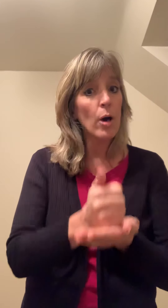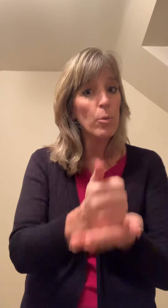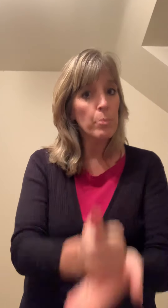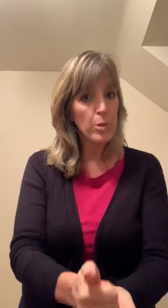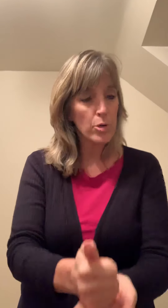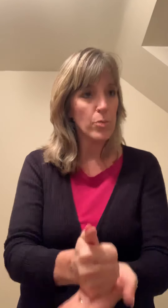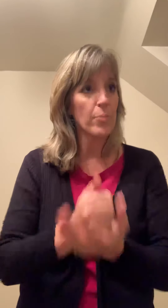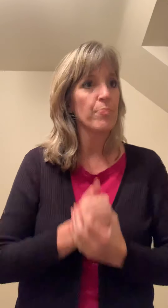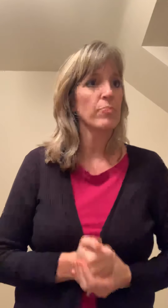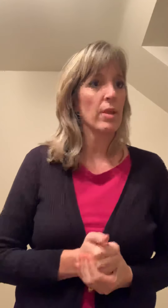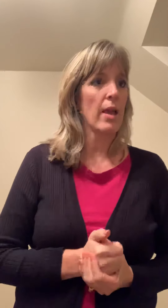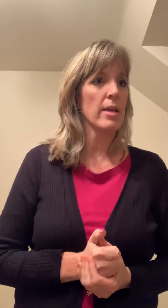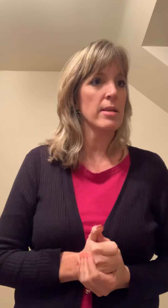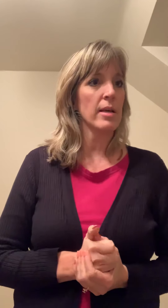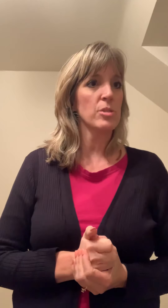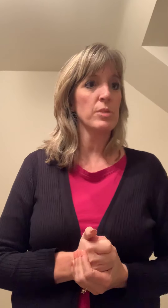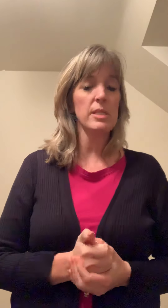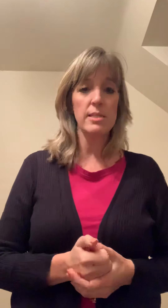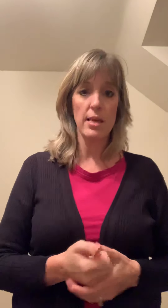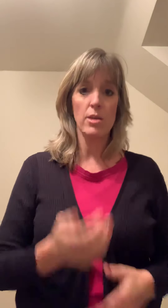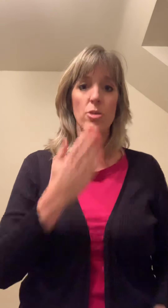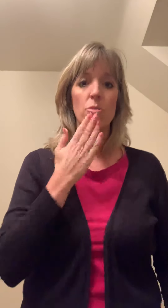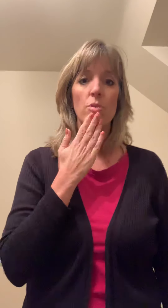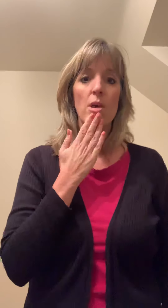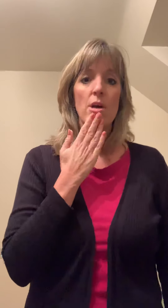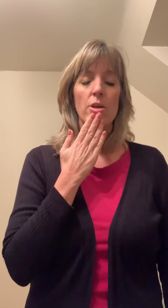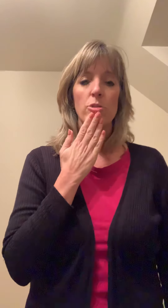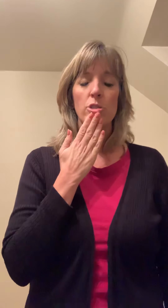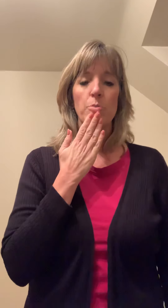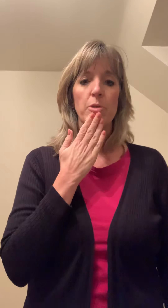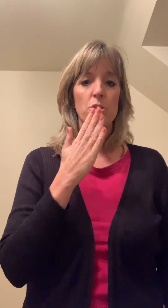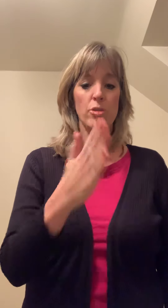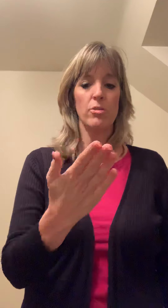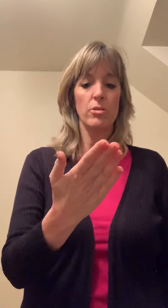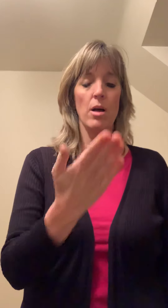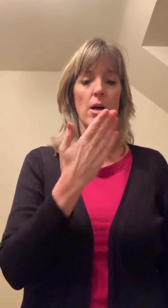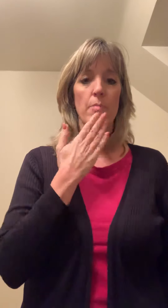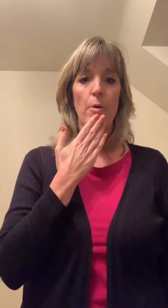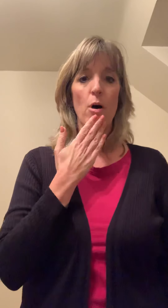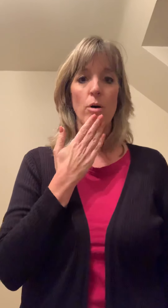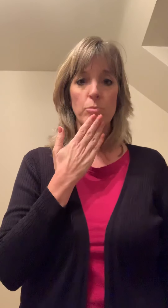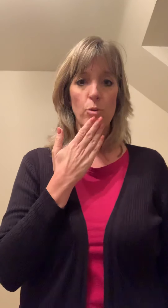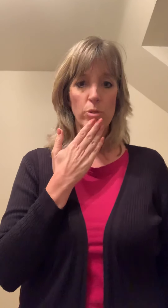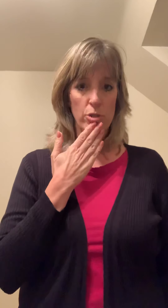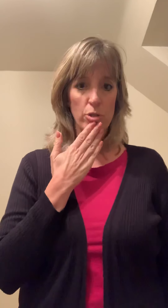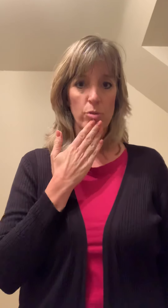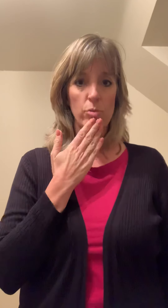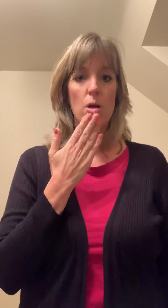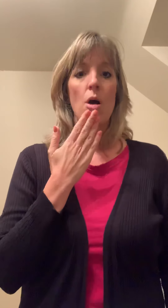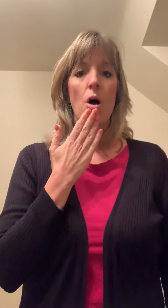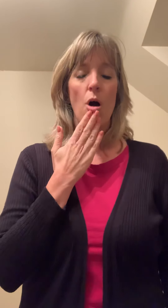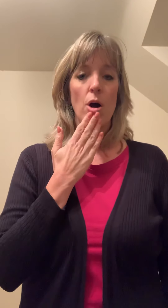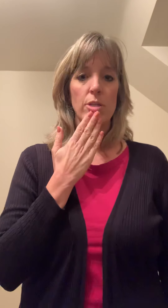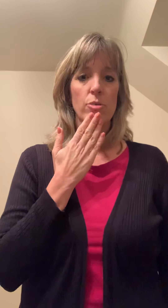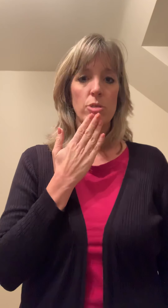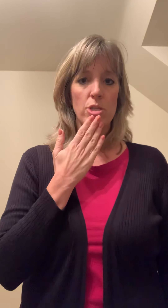help you? Okay, the next one is thank you. You just put your palm towards you on your